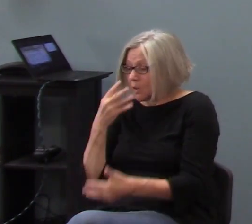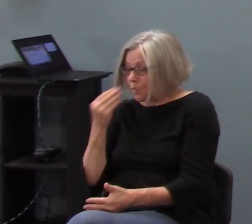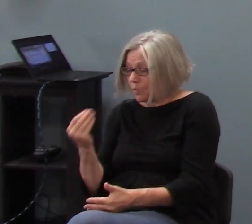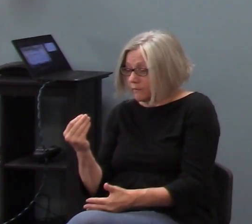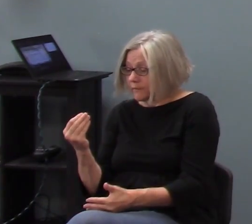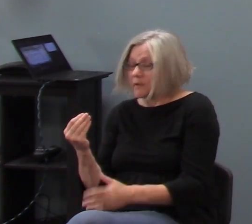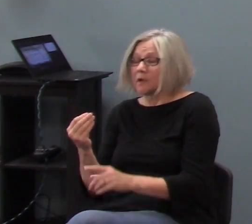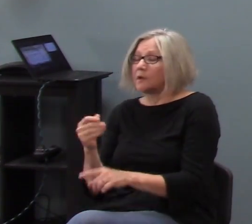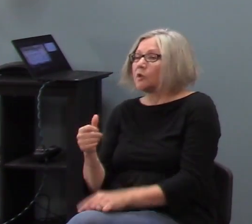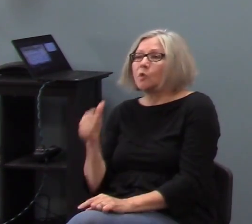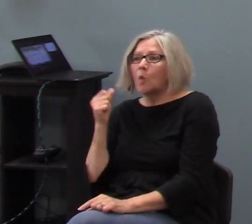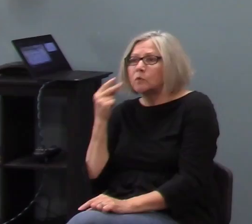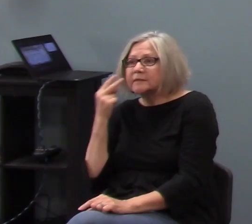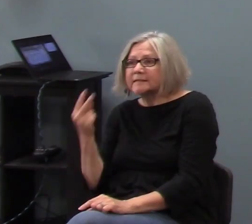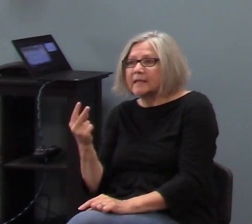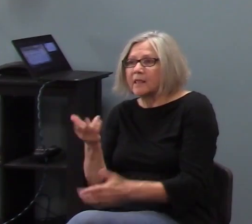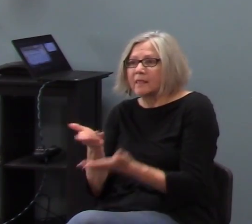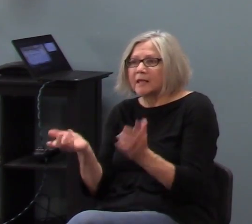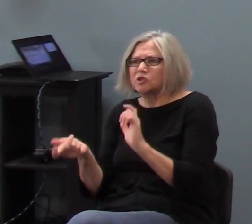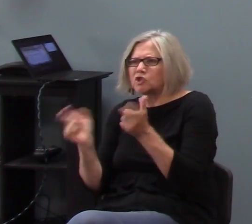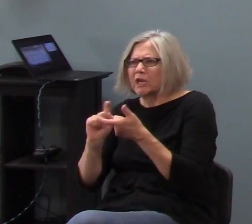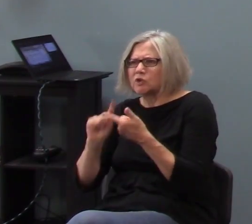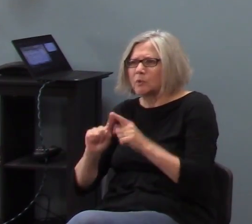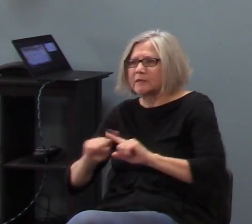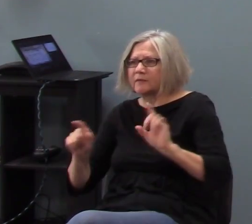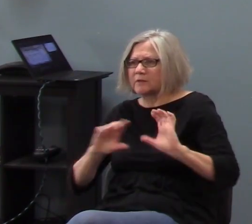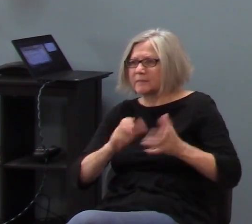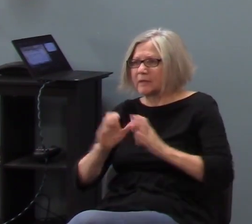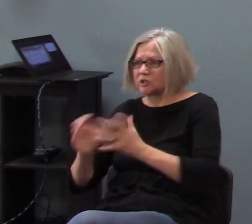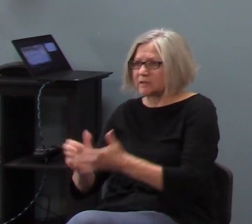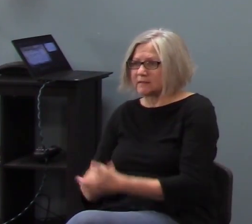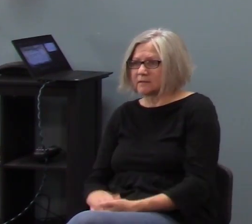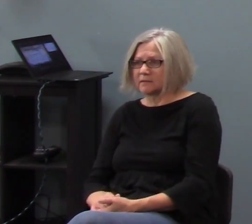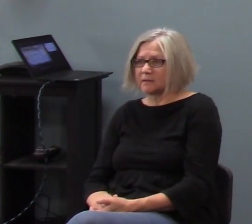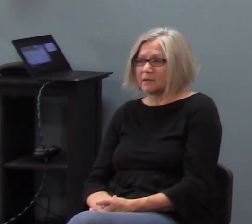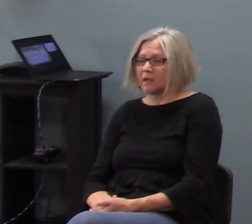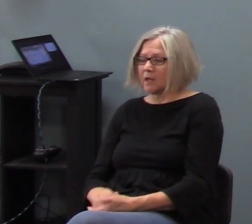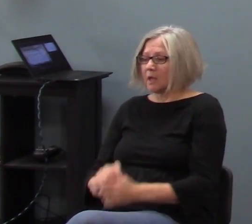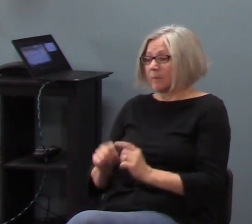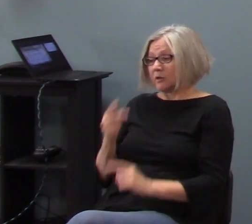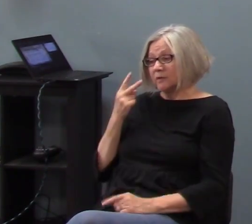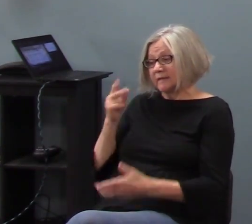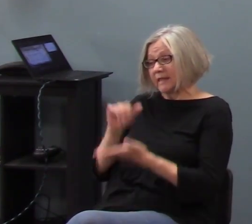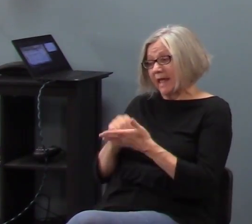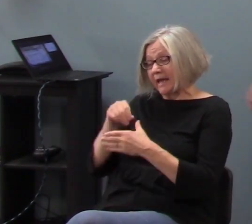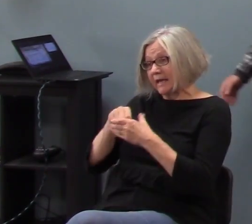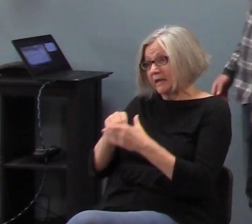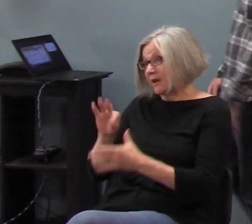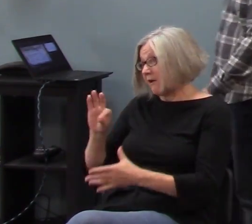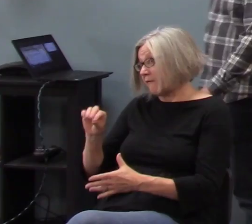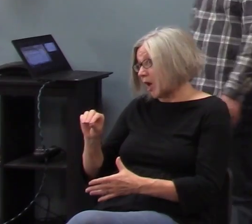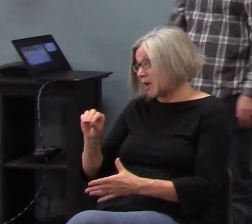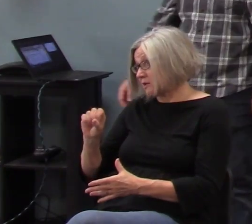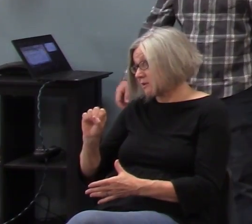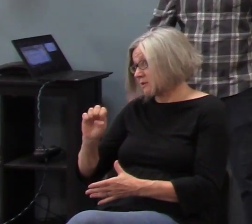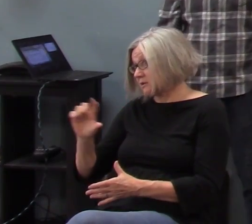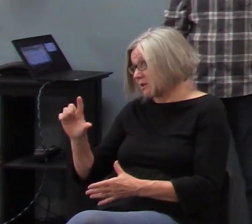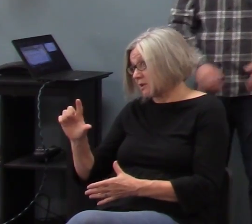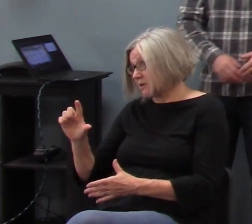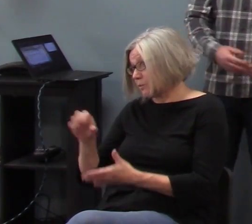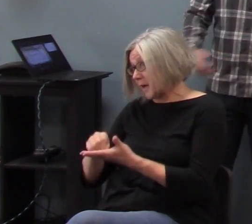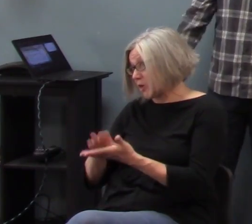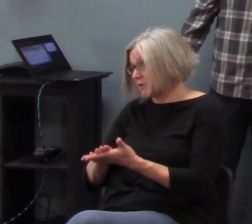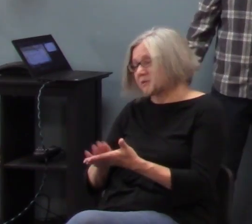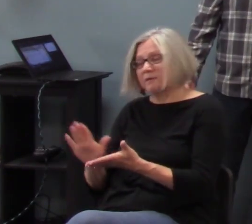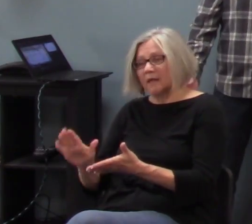species. But wouldn't they say that you are seeing that in the fossil record? That's the problem, because that shouldn't happen according to any sort of Darwinism, and